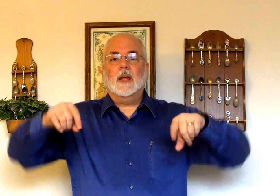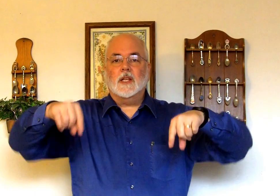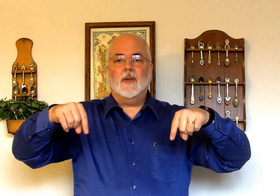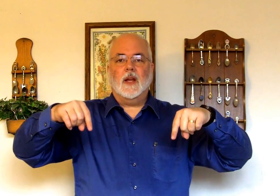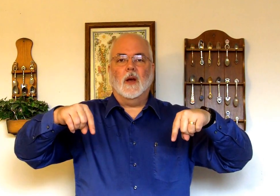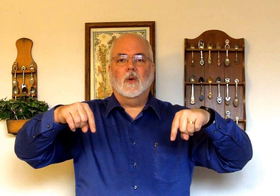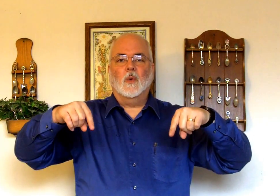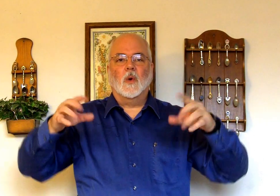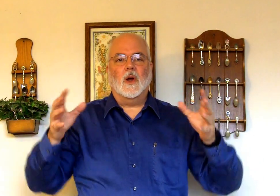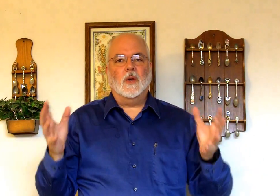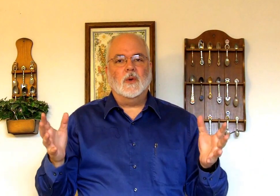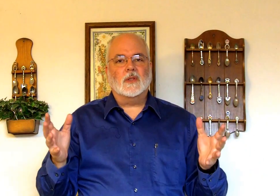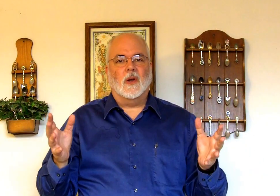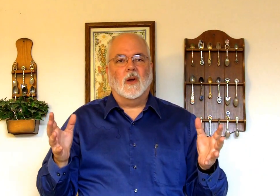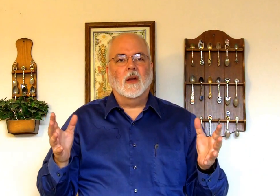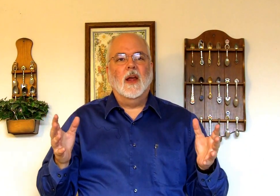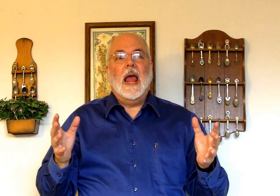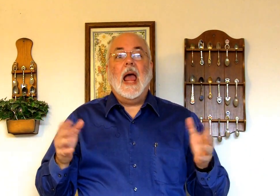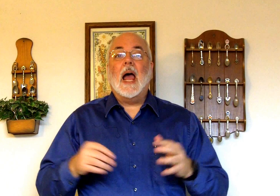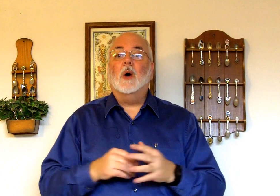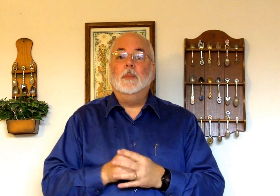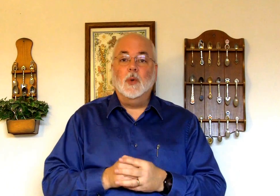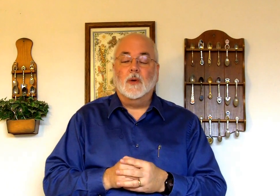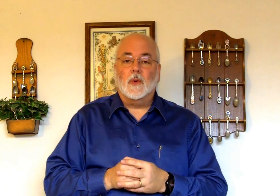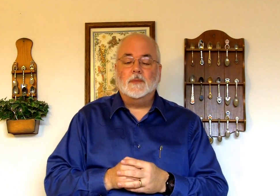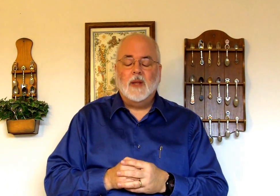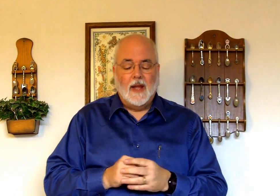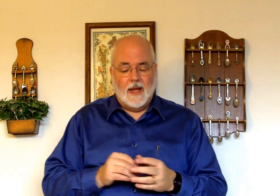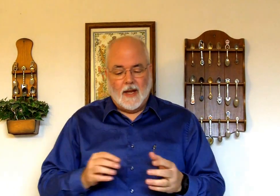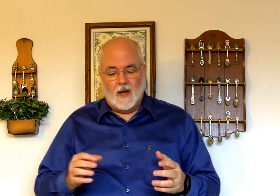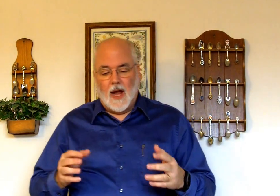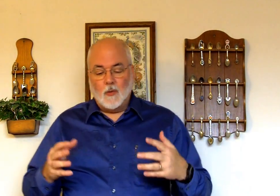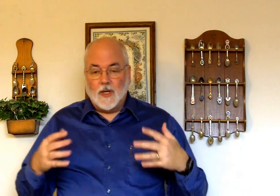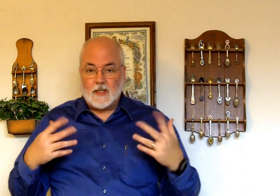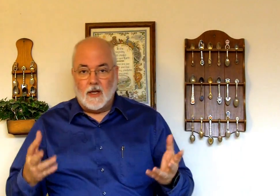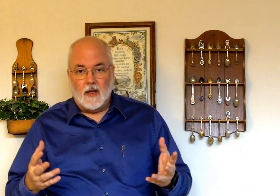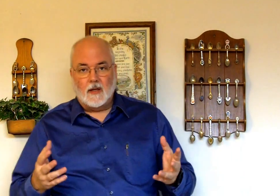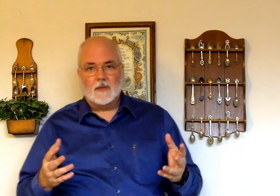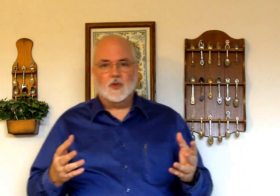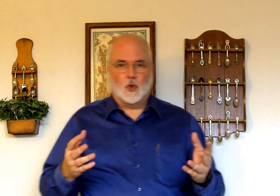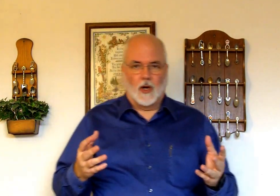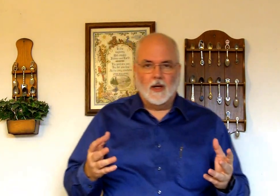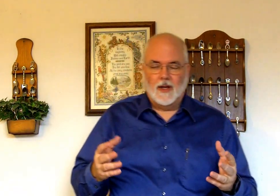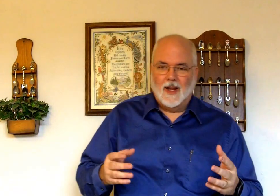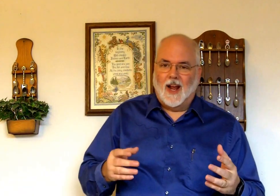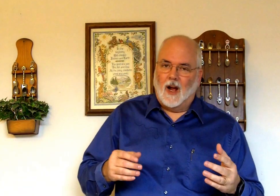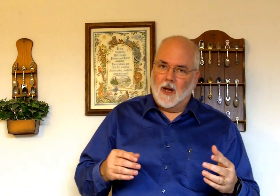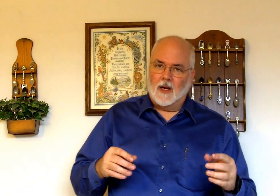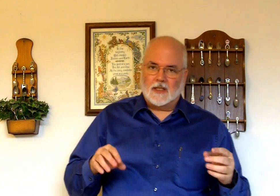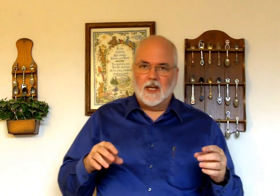In this video, we're going to do the song How Beautiful. Now, I'm going to sing it, sort of, but I'm going to sing it